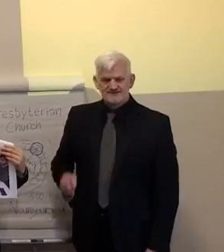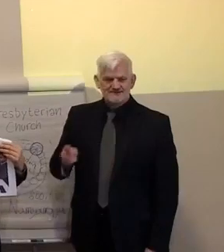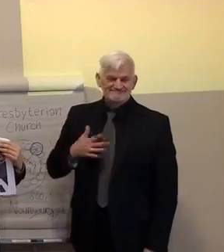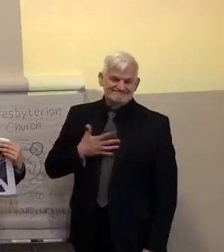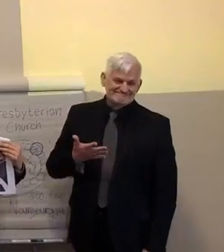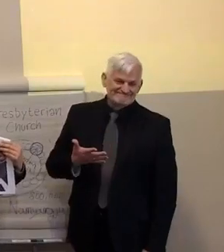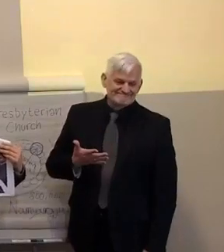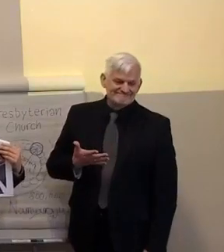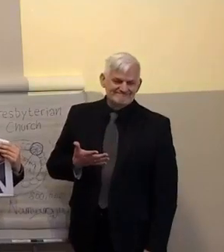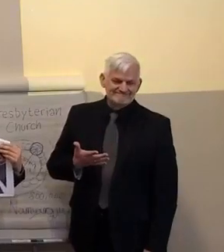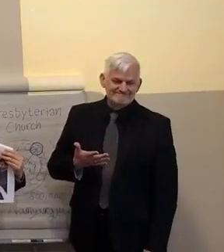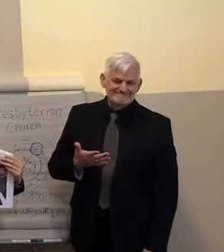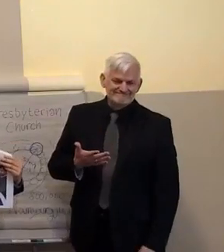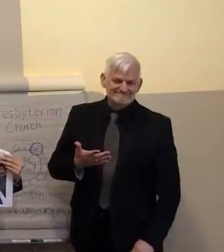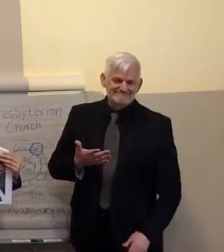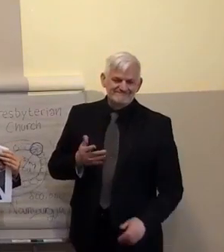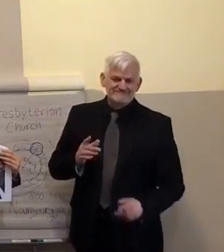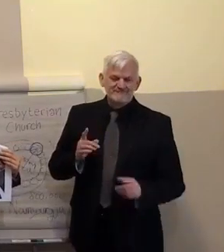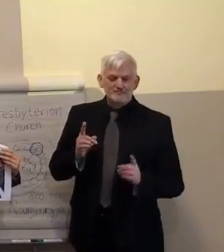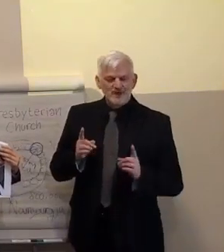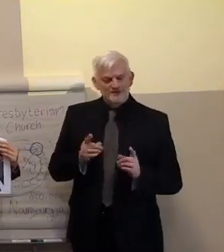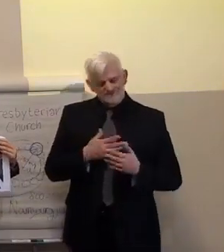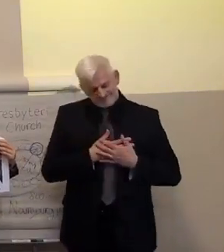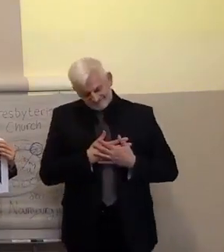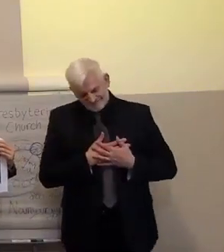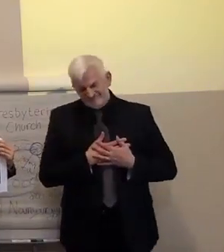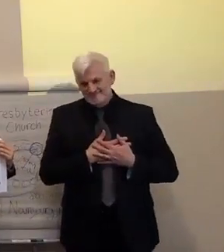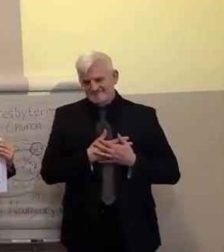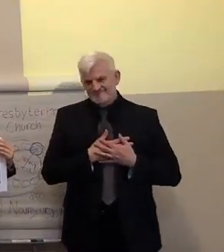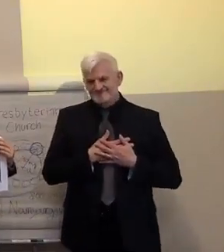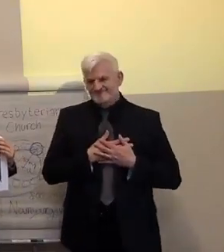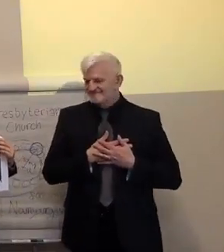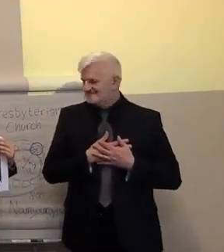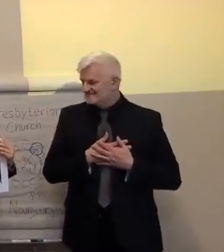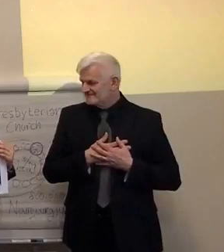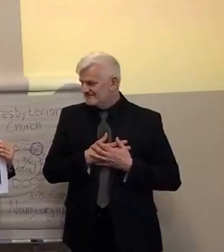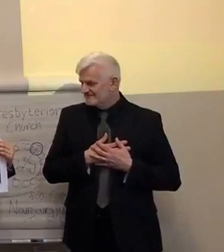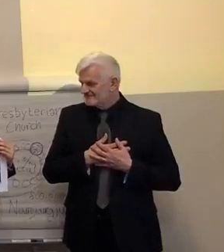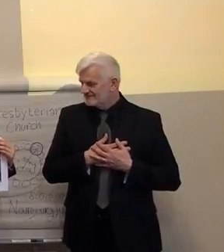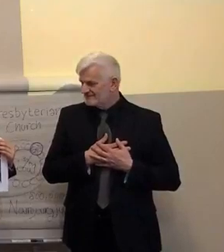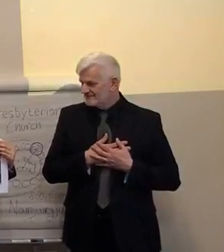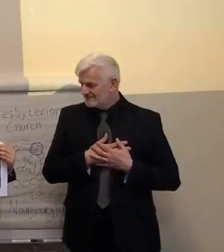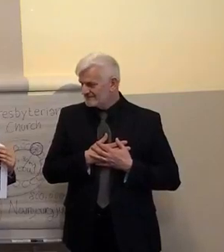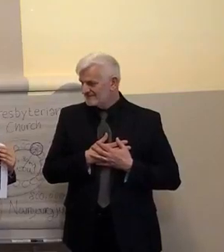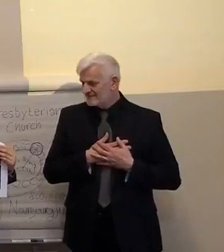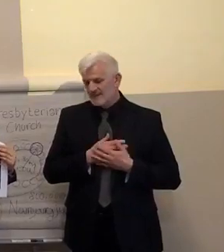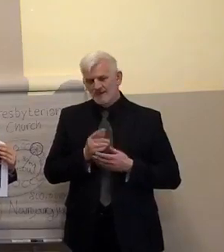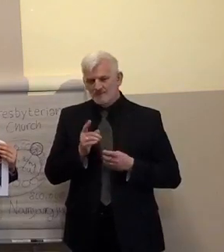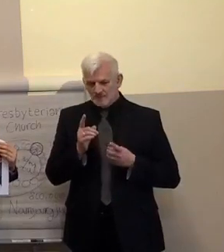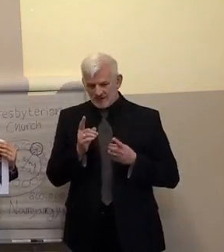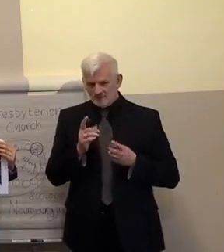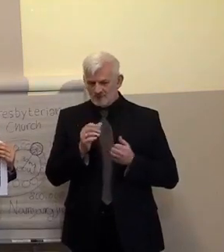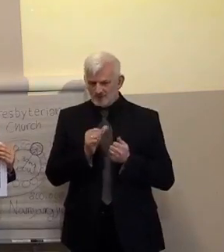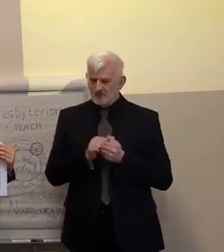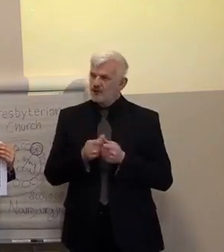I had it very nice because they are from God. I believed God bringing them to